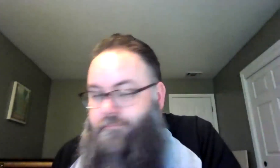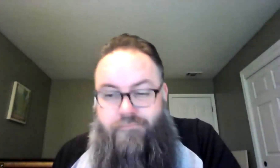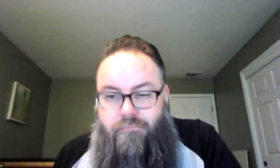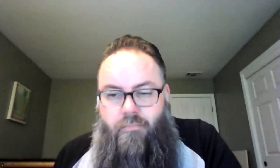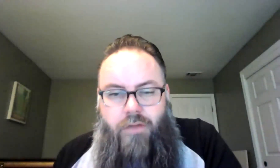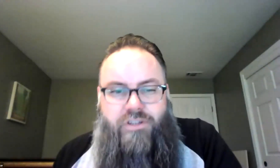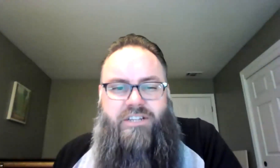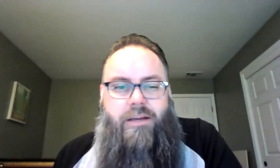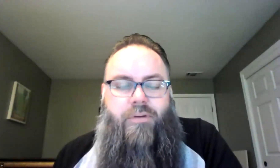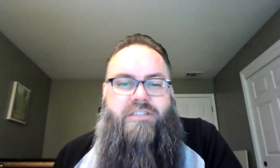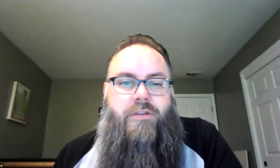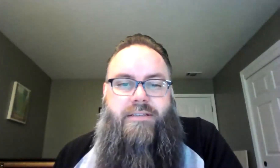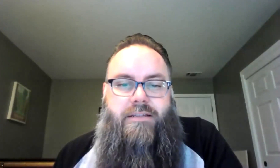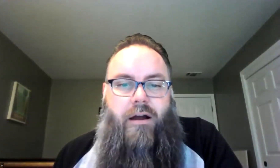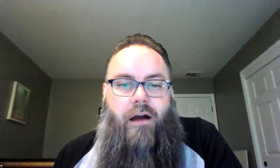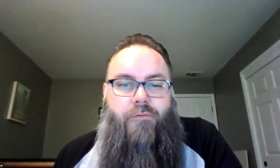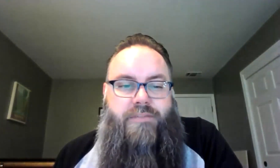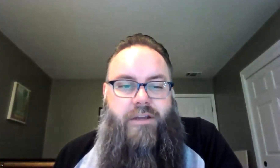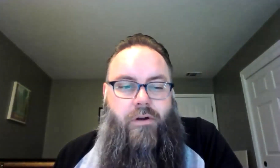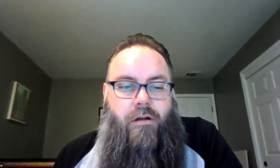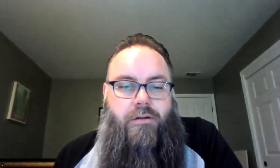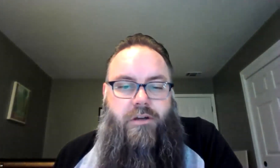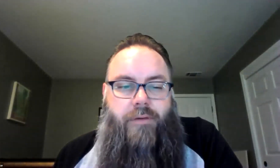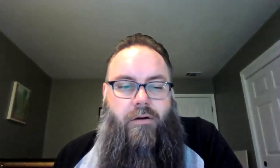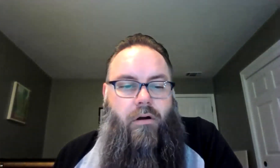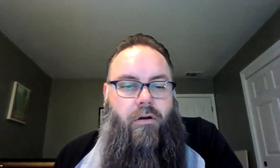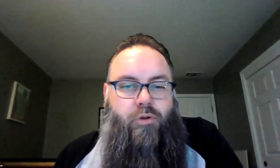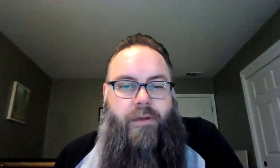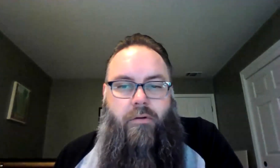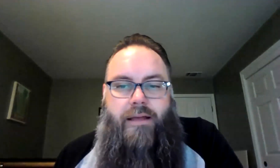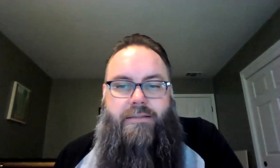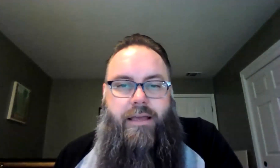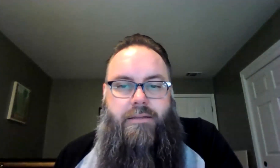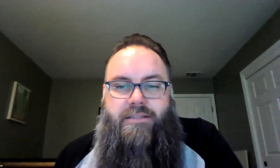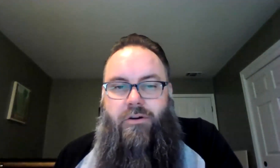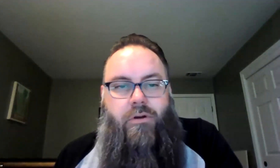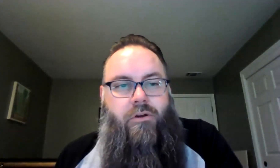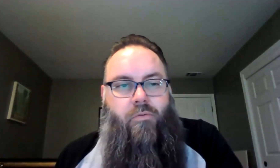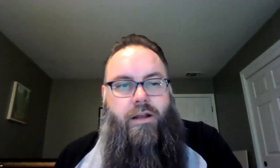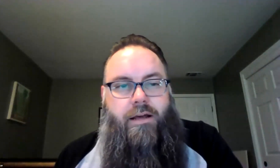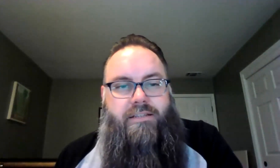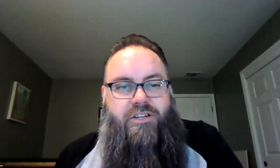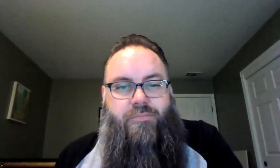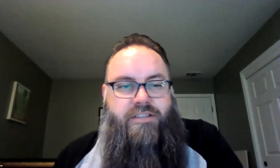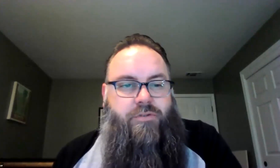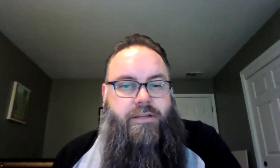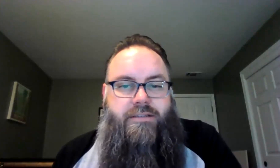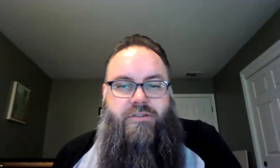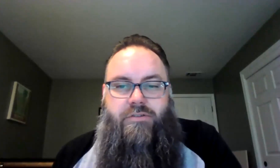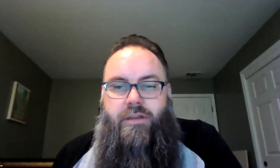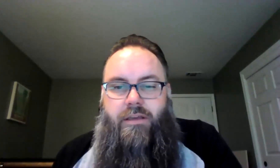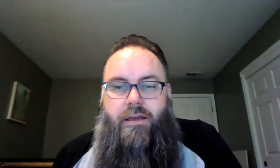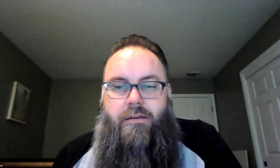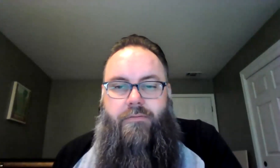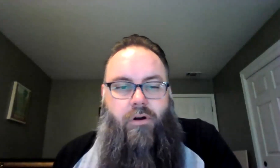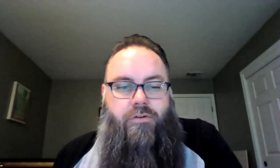comes out, there's actually a press release that has gone out from Sierra College about our employment grant, and so we're going to attach the press release